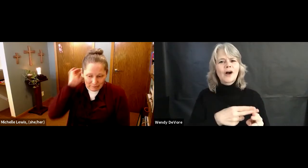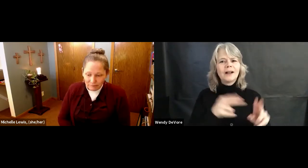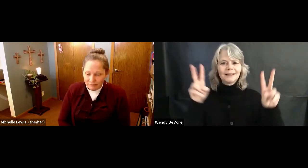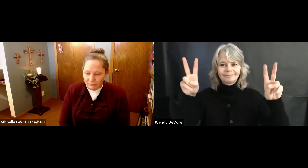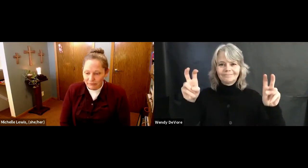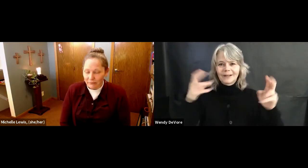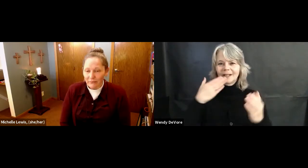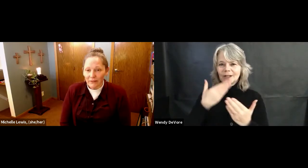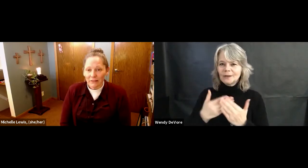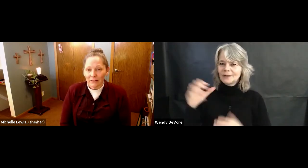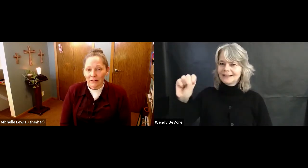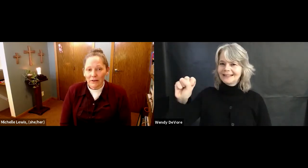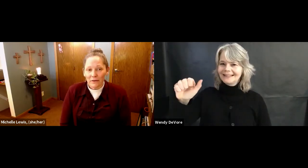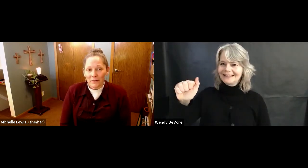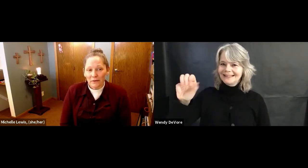Samaritan.